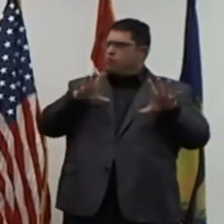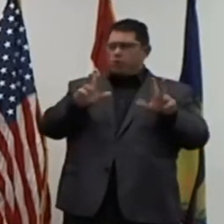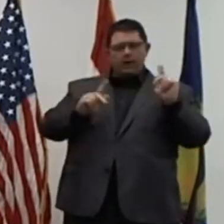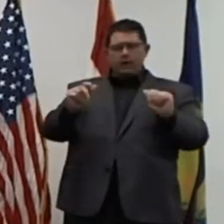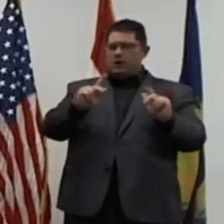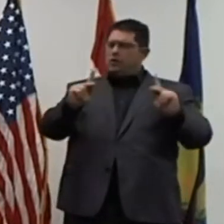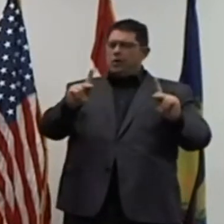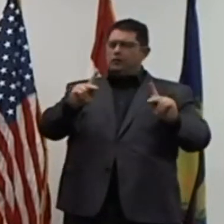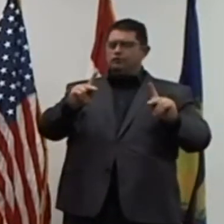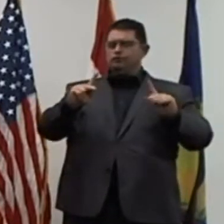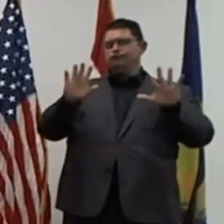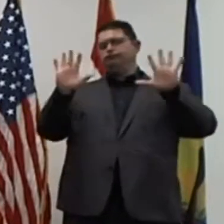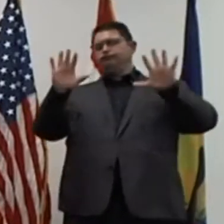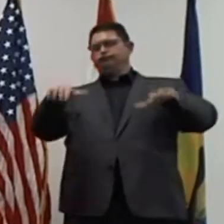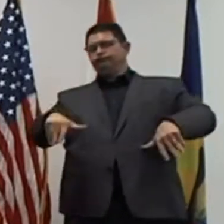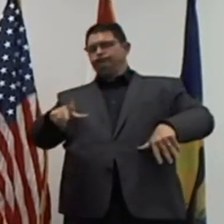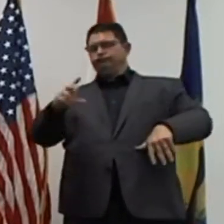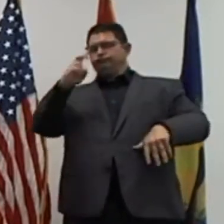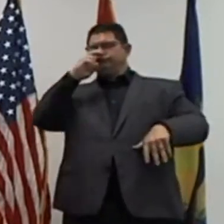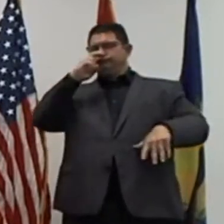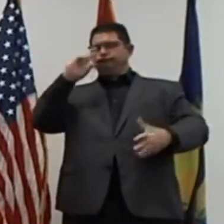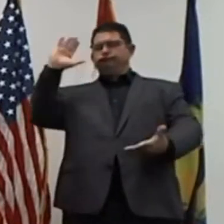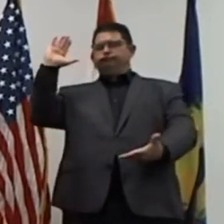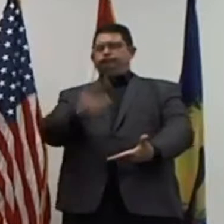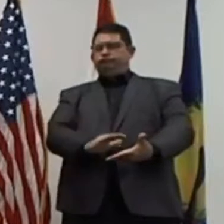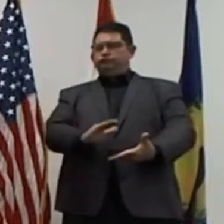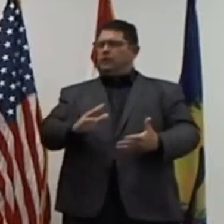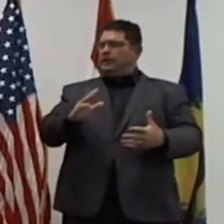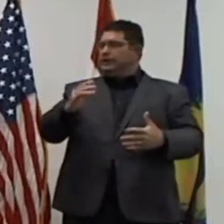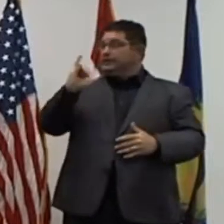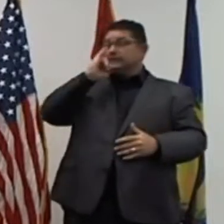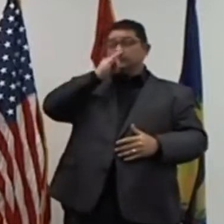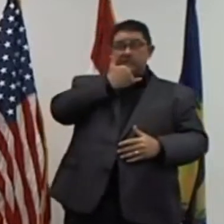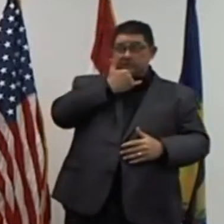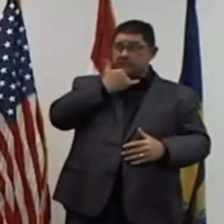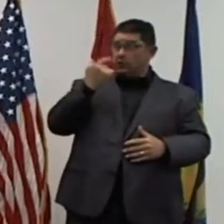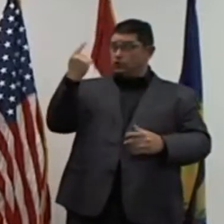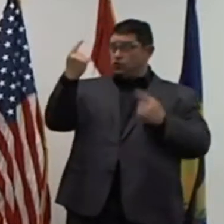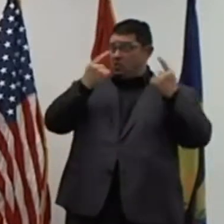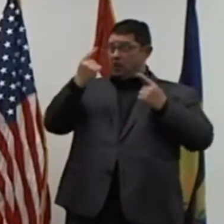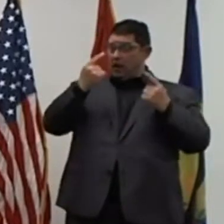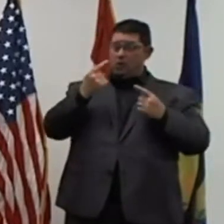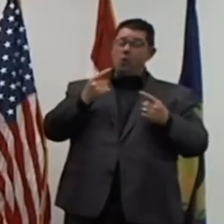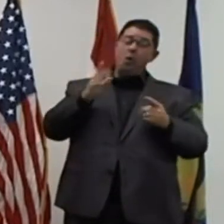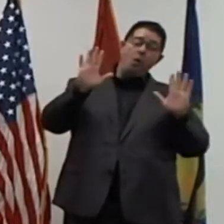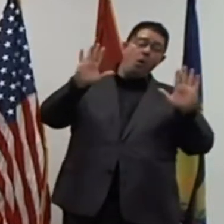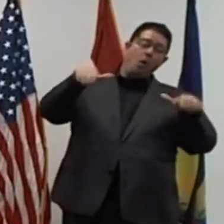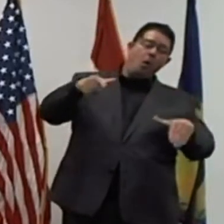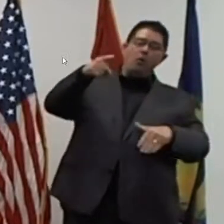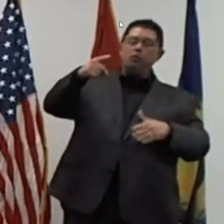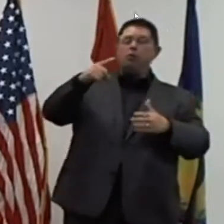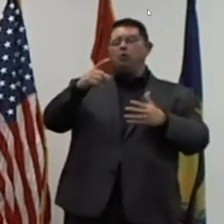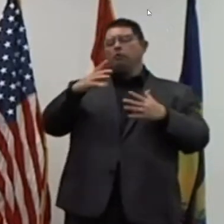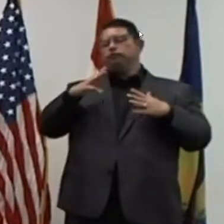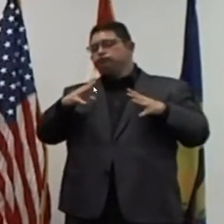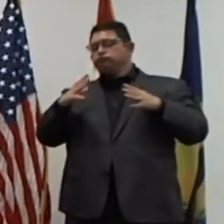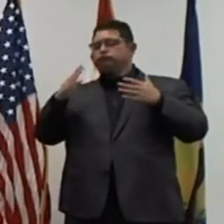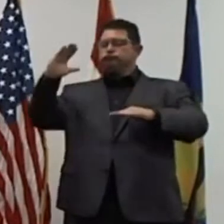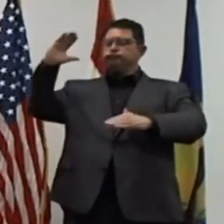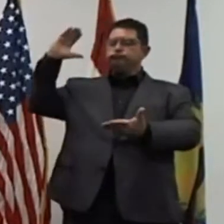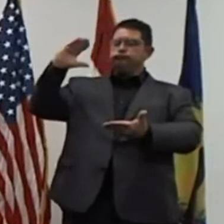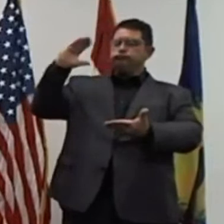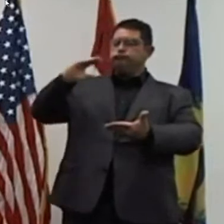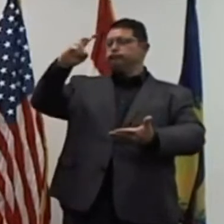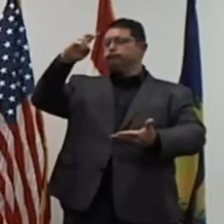guidelines. It would be a mistake to believe that because we are relaxing our capacity and we are increasing